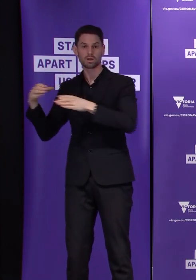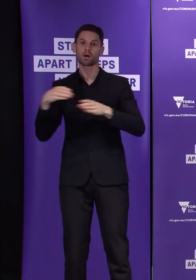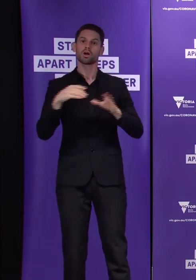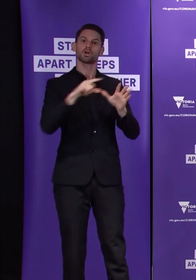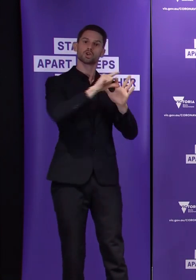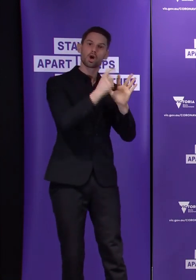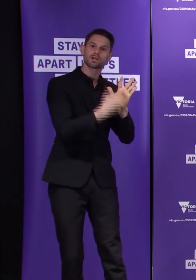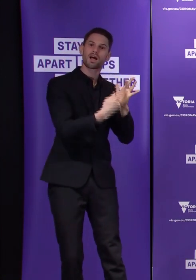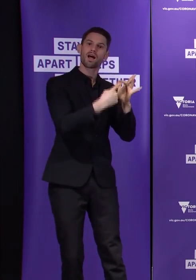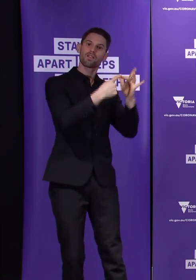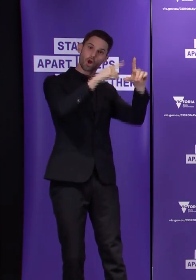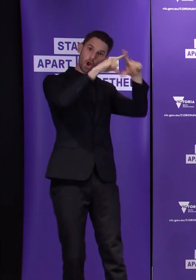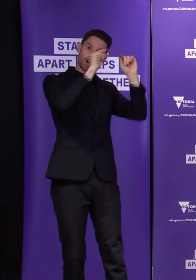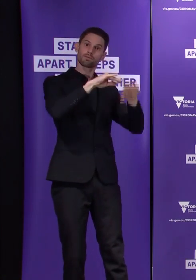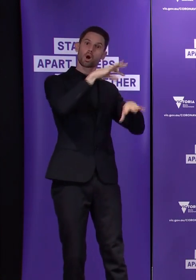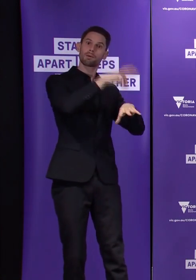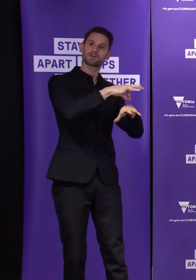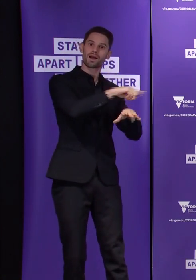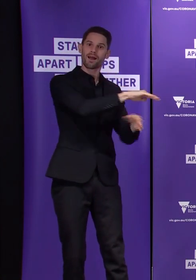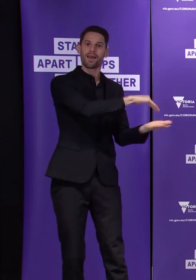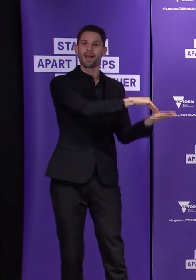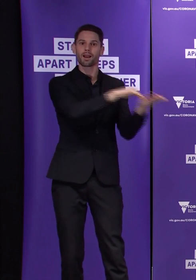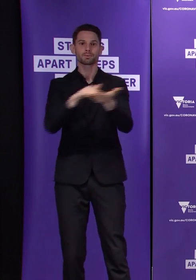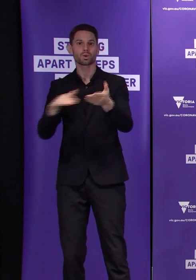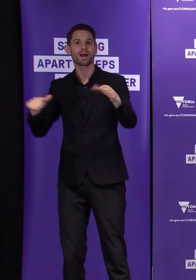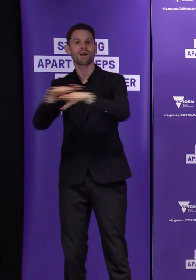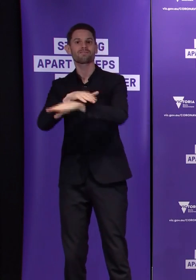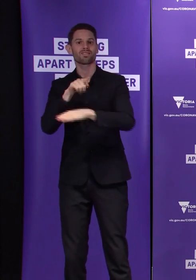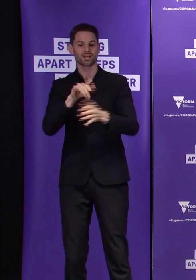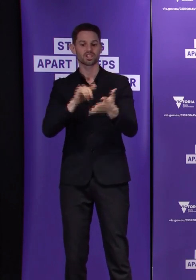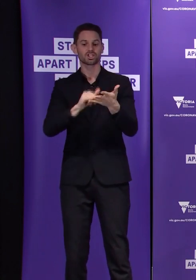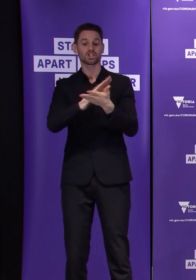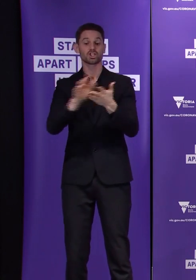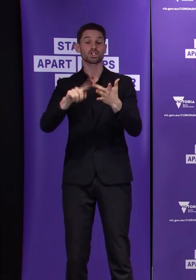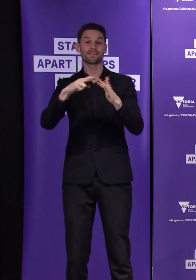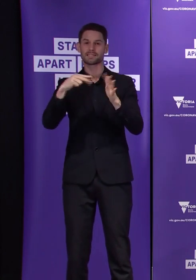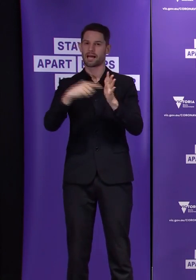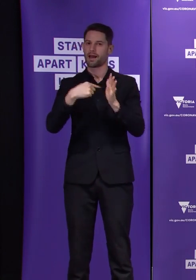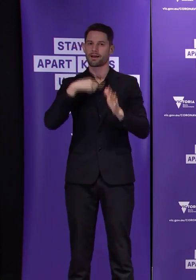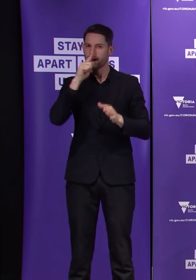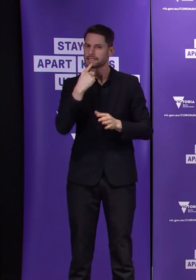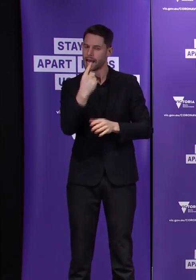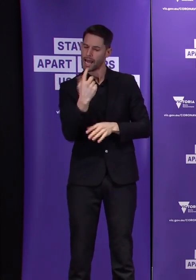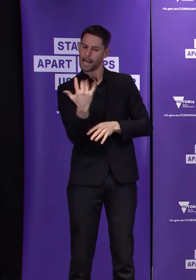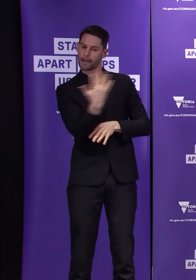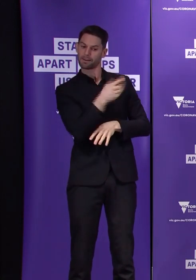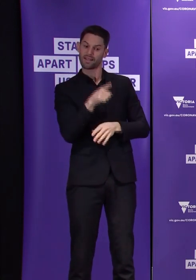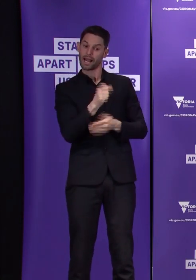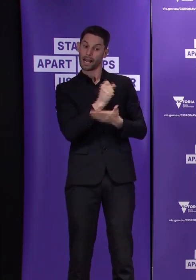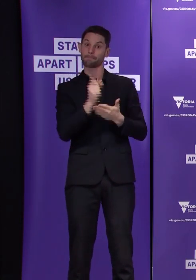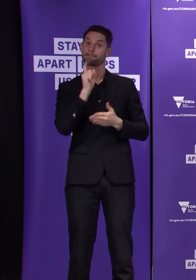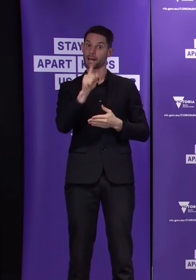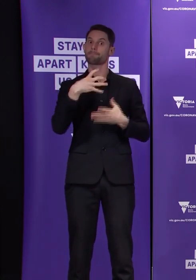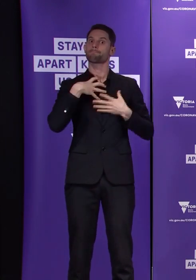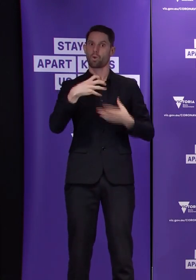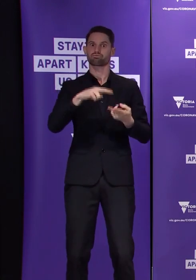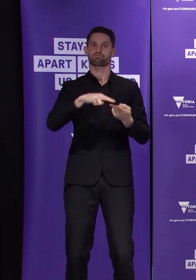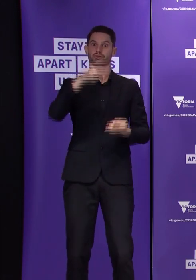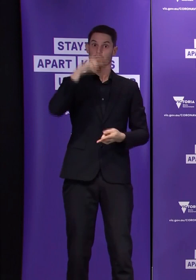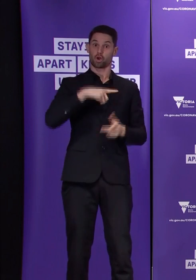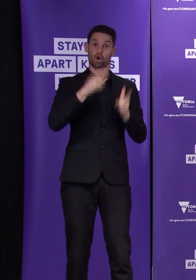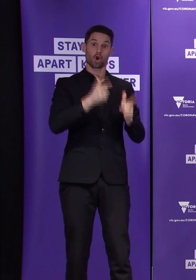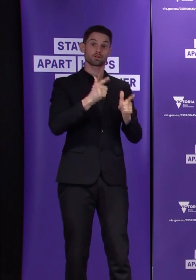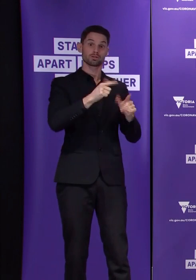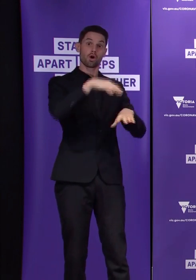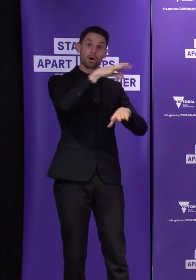weekend and today. But it's certainly a number that's going up as more and more teams of nurses from hospitals are sent into private aged care